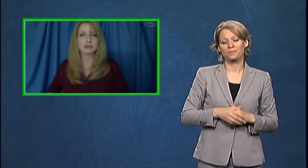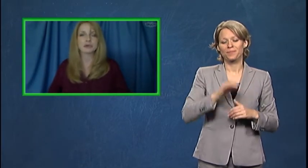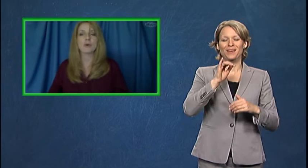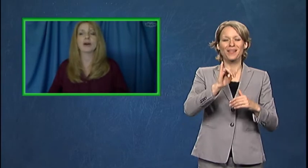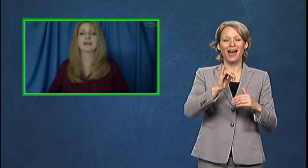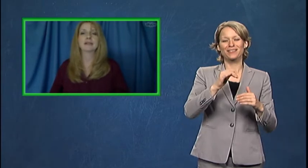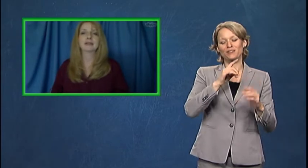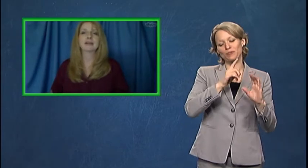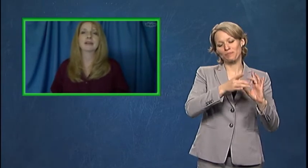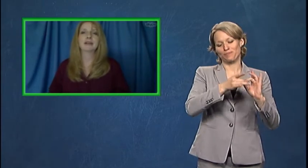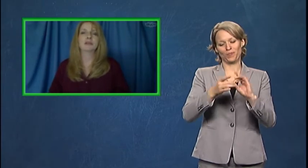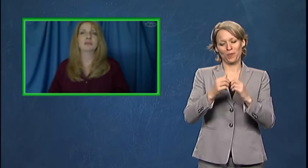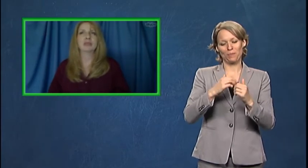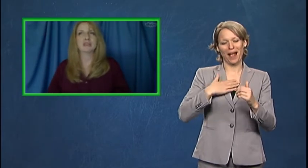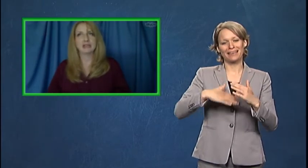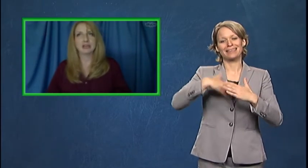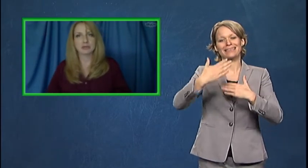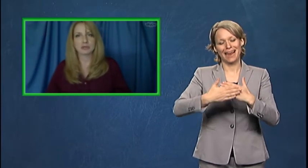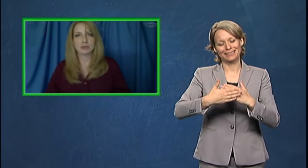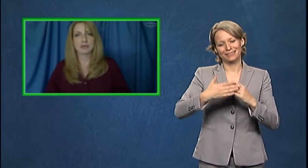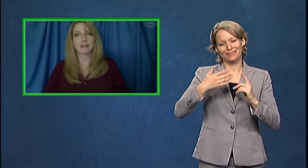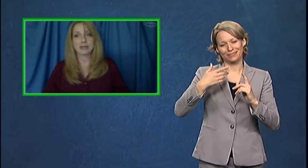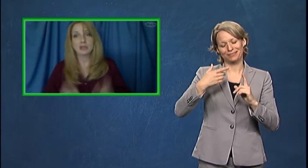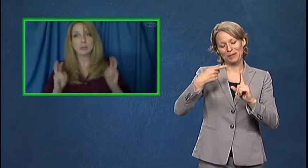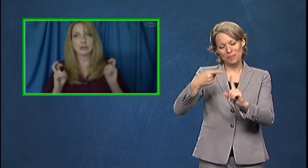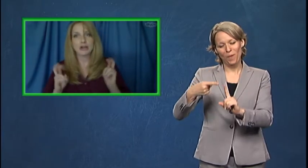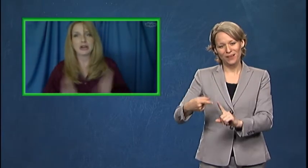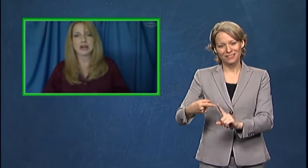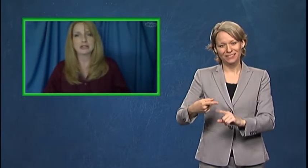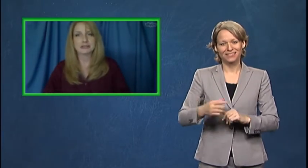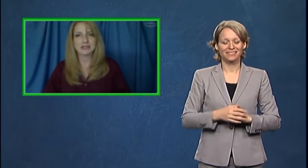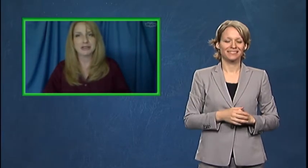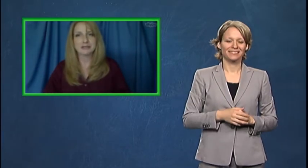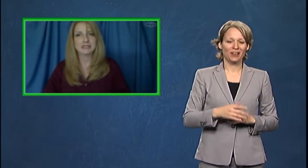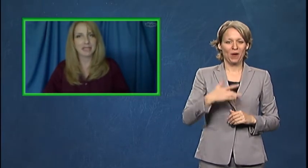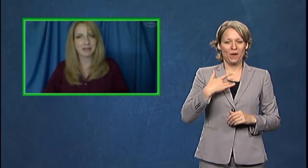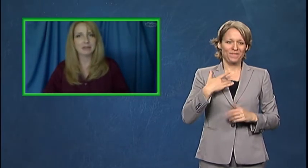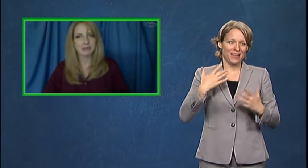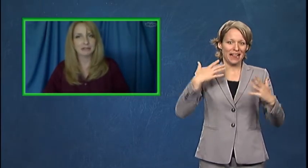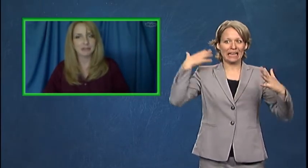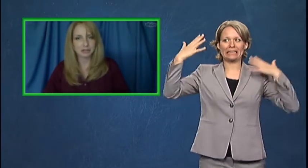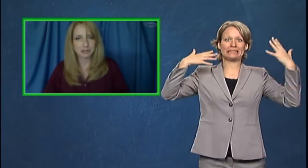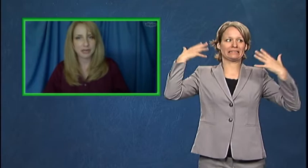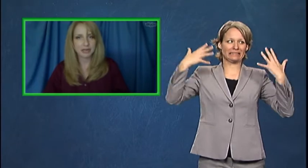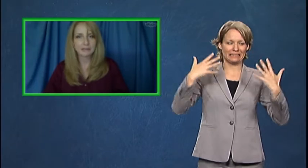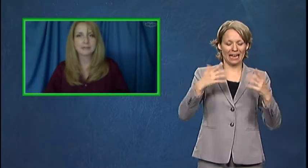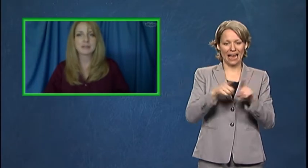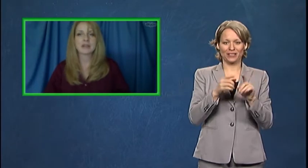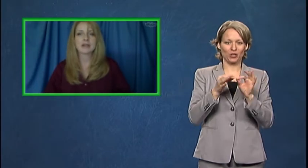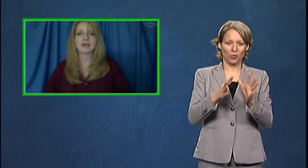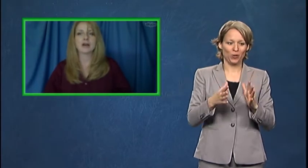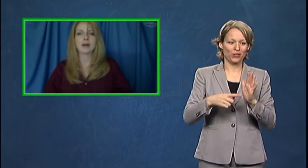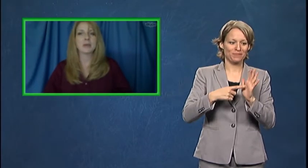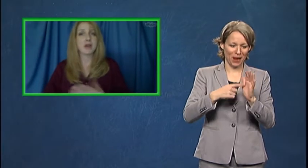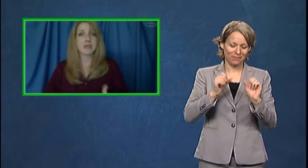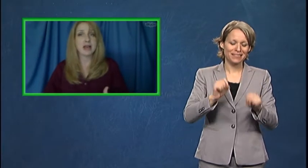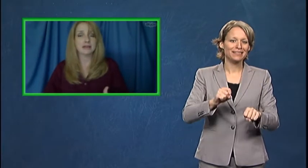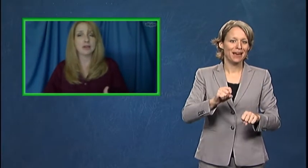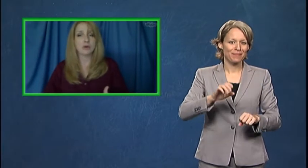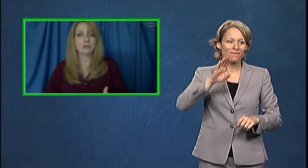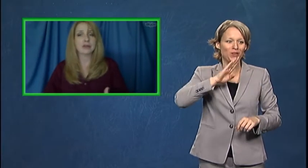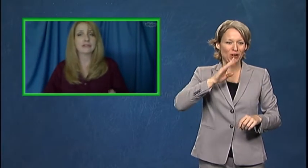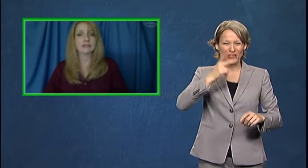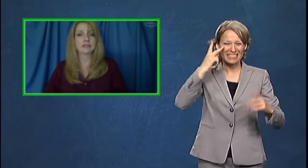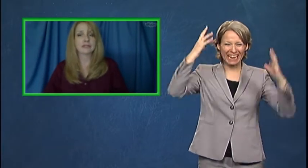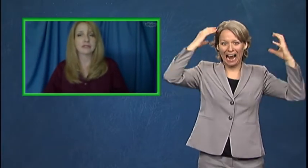of intertwined. Being a video interpreter can make you pull your hair out sometimes. It can be very frustrating. And on that